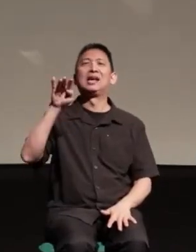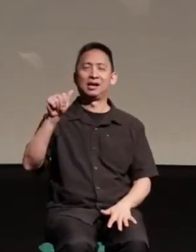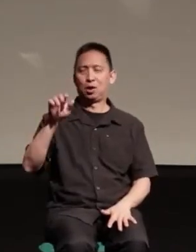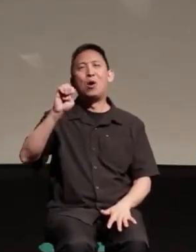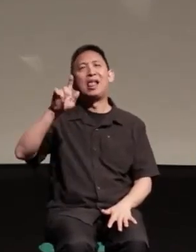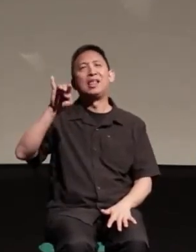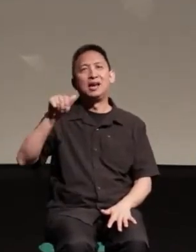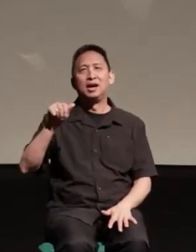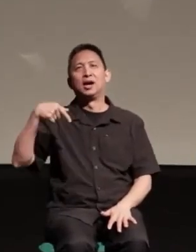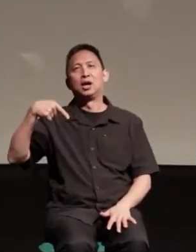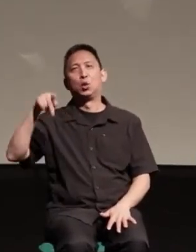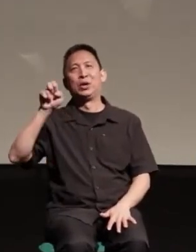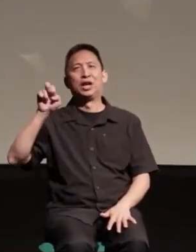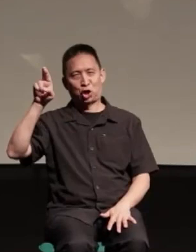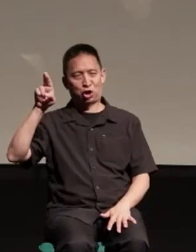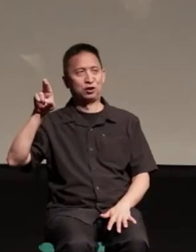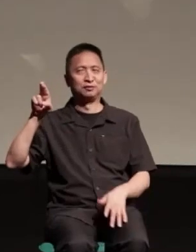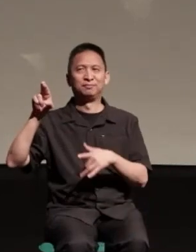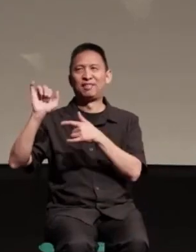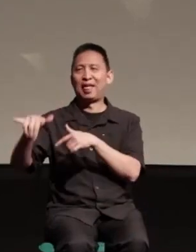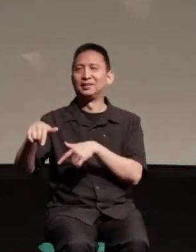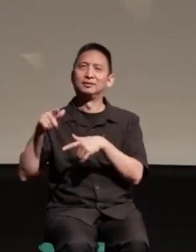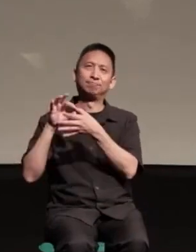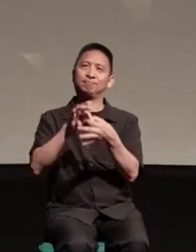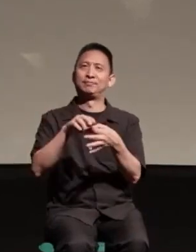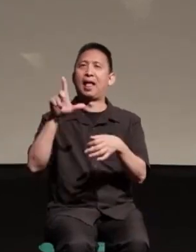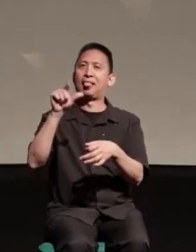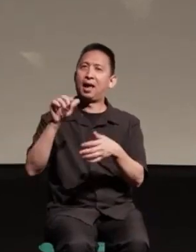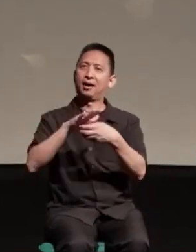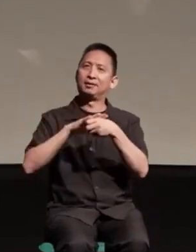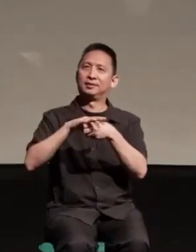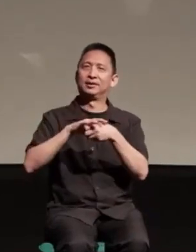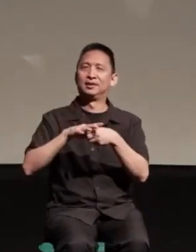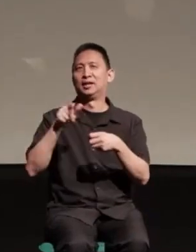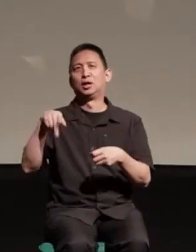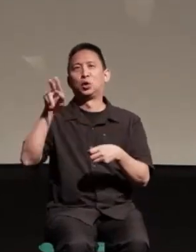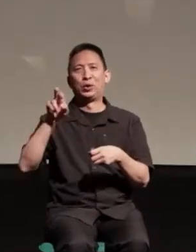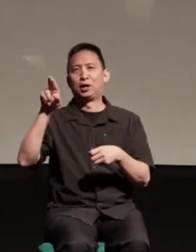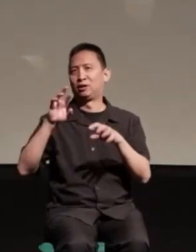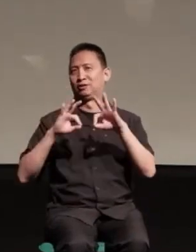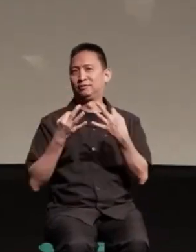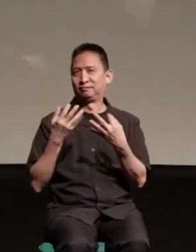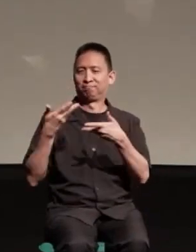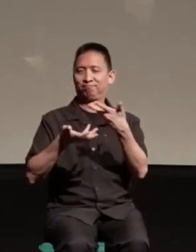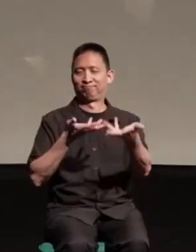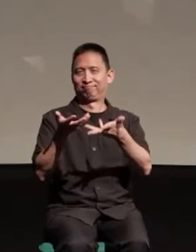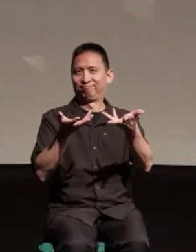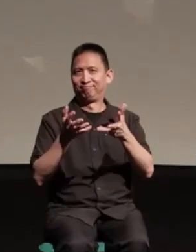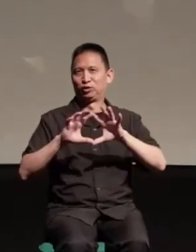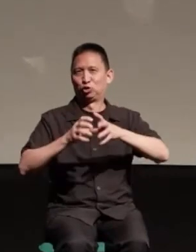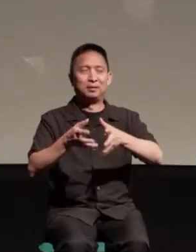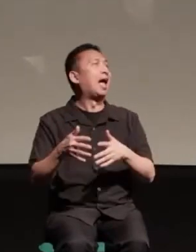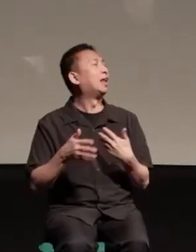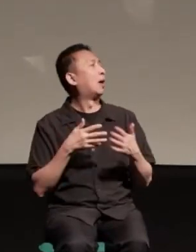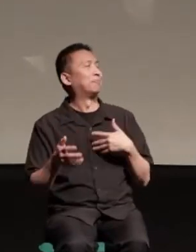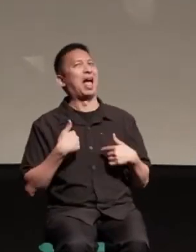LGBT history of Los Angeles. Yeah. Thank you. And actually, I guess I'll continue bragging really